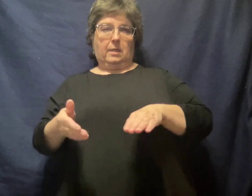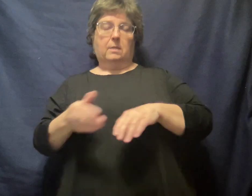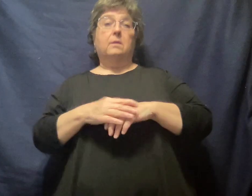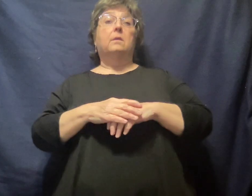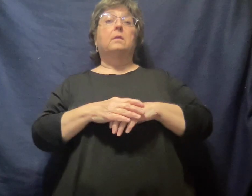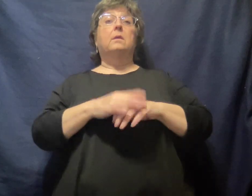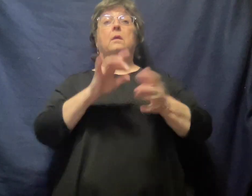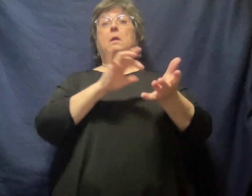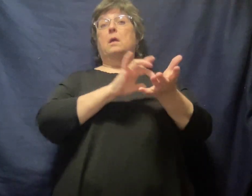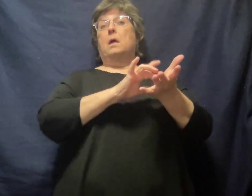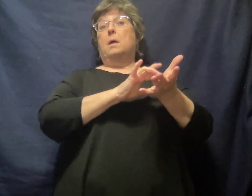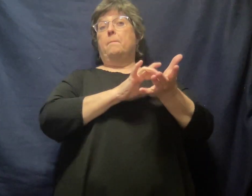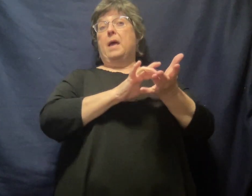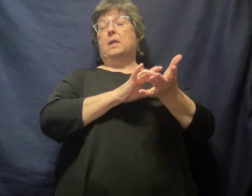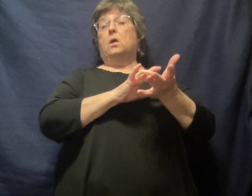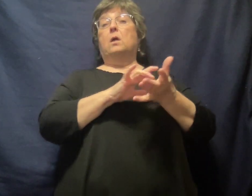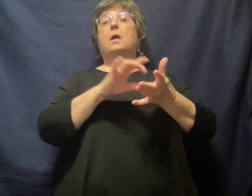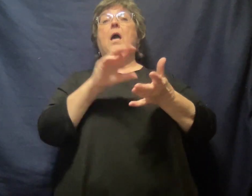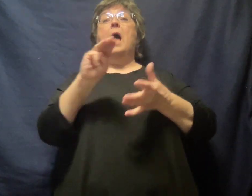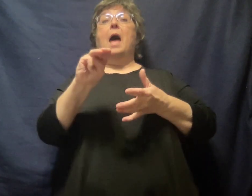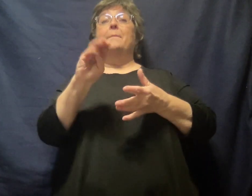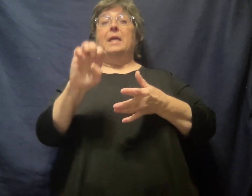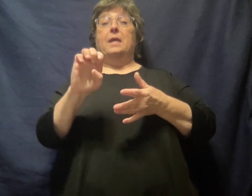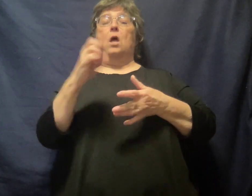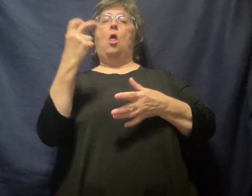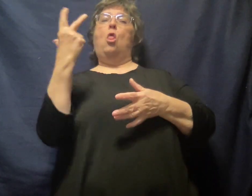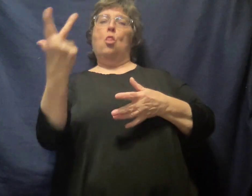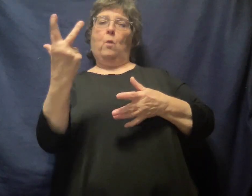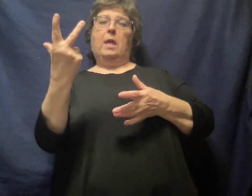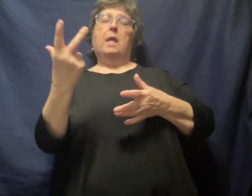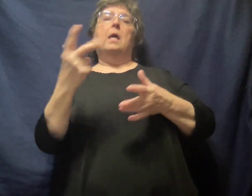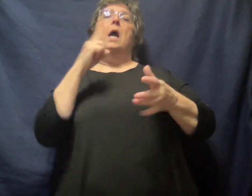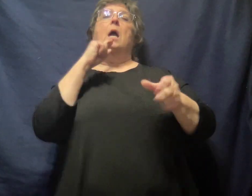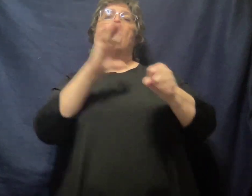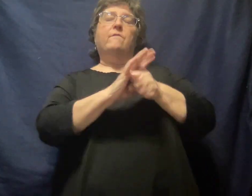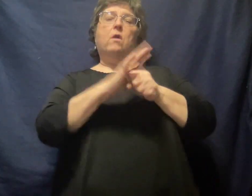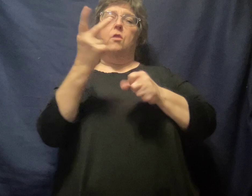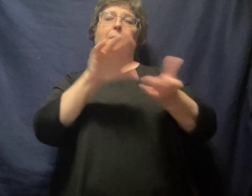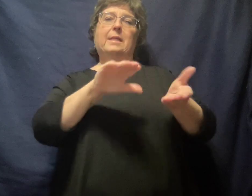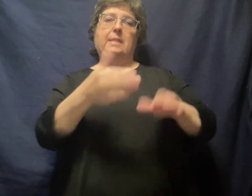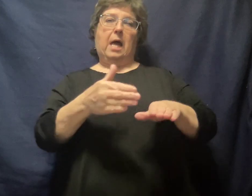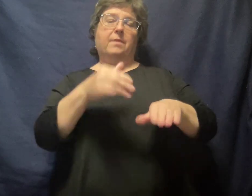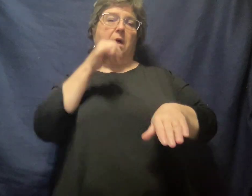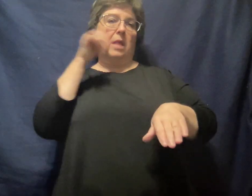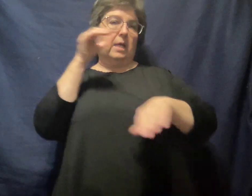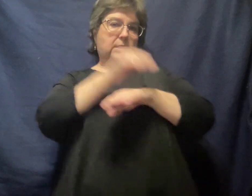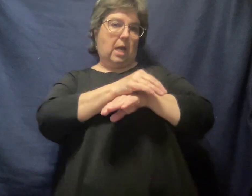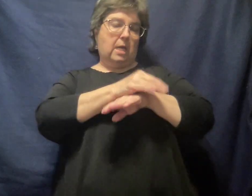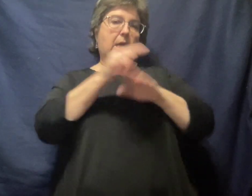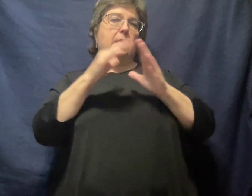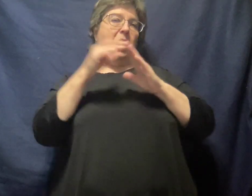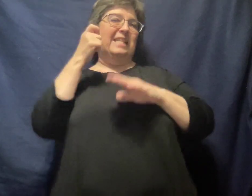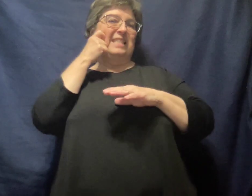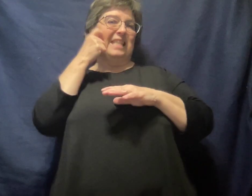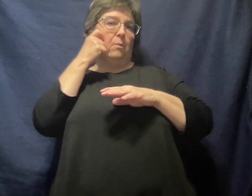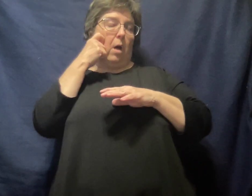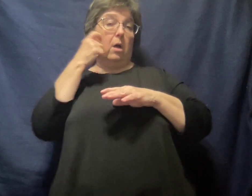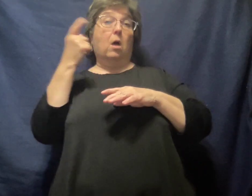medical examiner's office confirmed 3 fatalities. The 2 from last night in the town of Cheektowaga and the one that was announced earlier